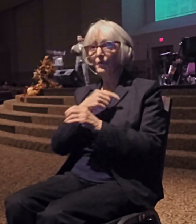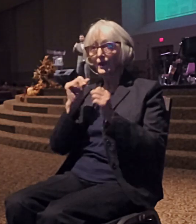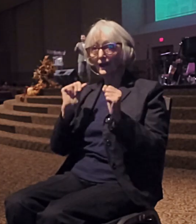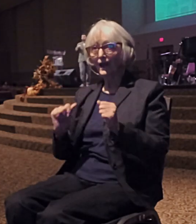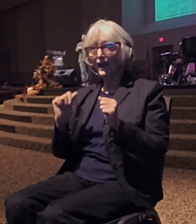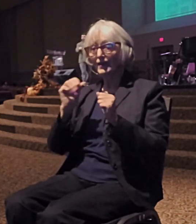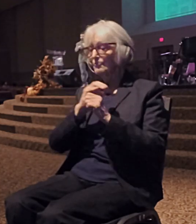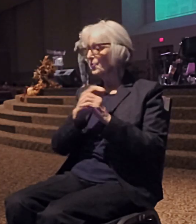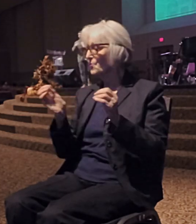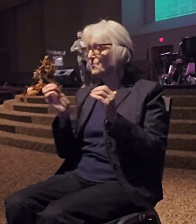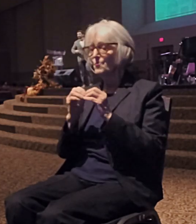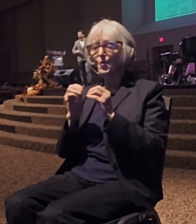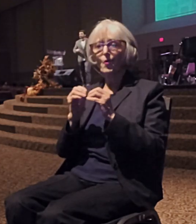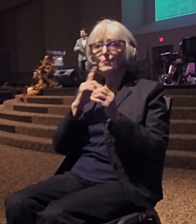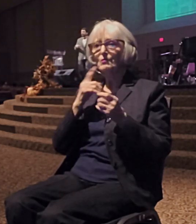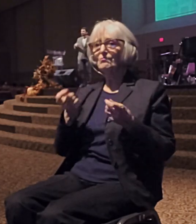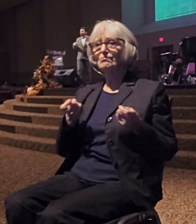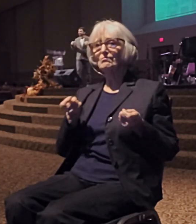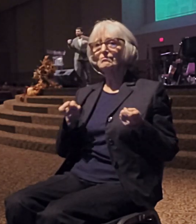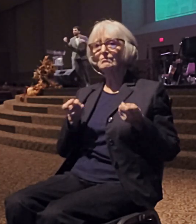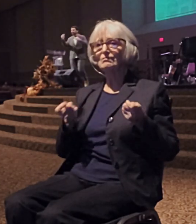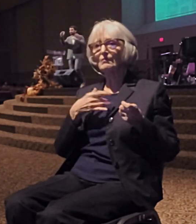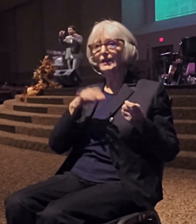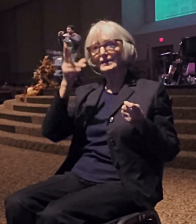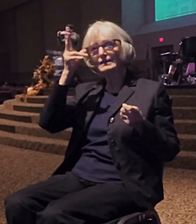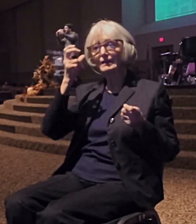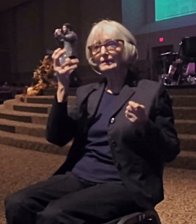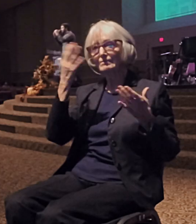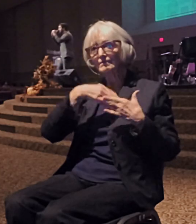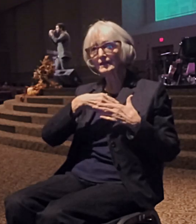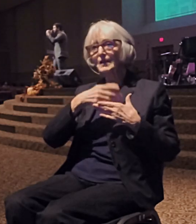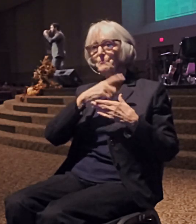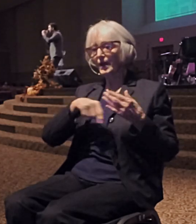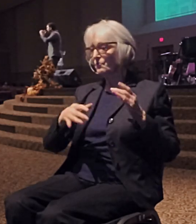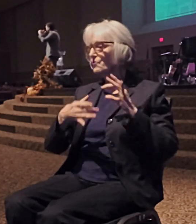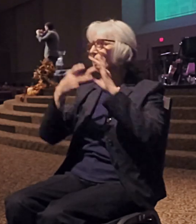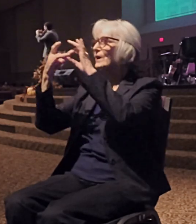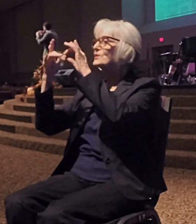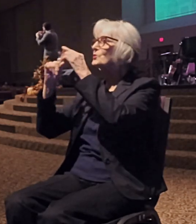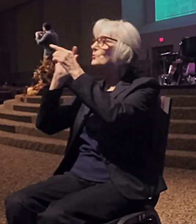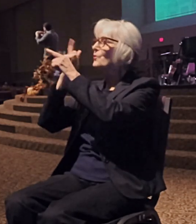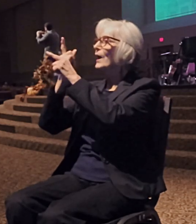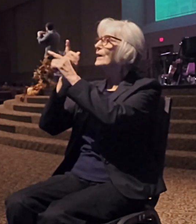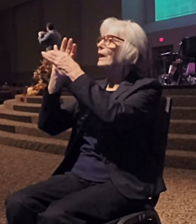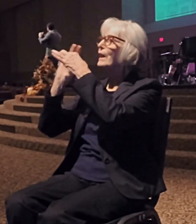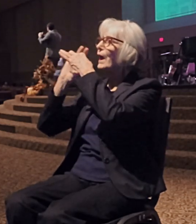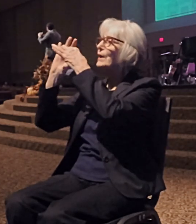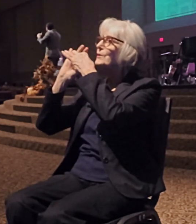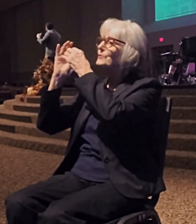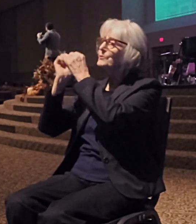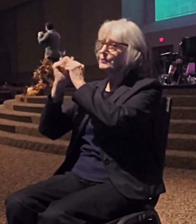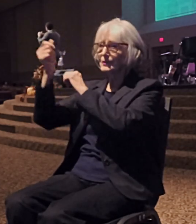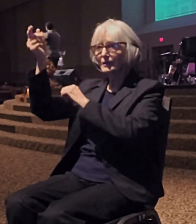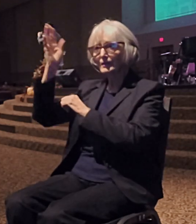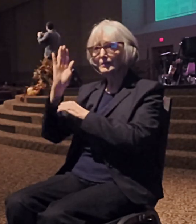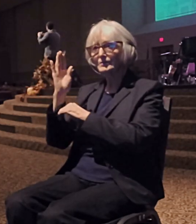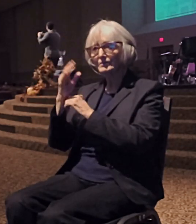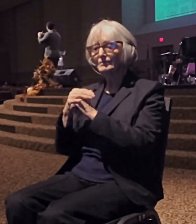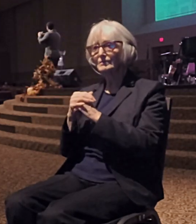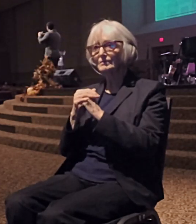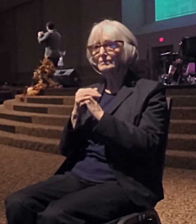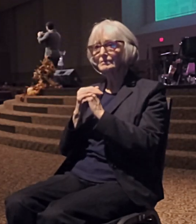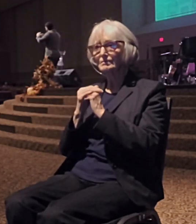we will no longer perish but have everlasting life, and we are brought reconciled back into a right alignment, a right relationship with